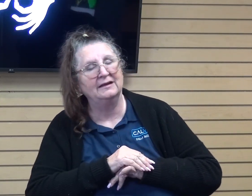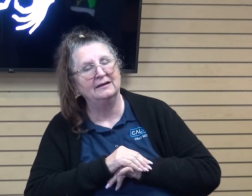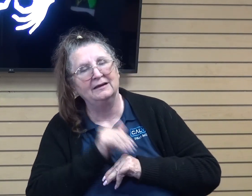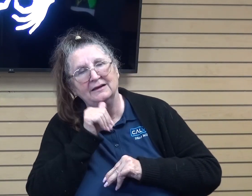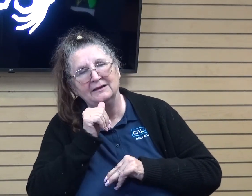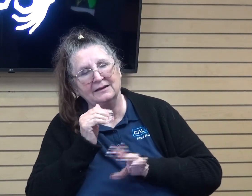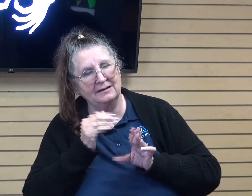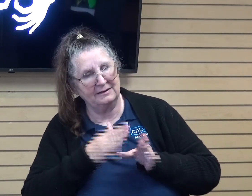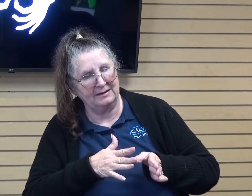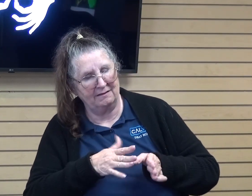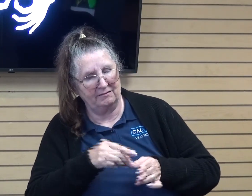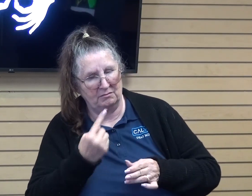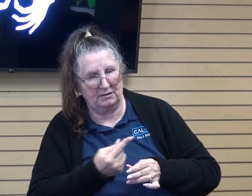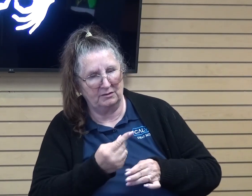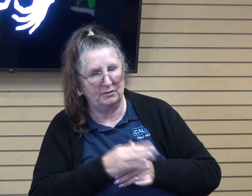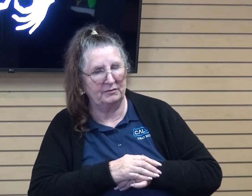on his own.